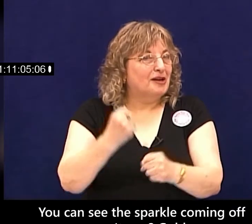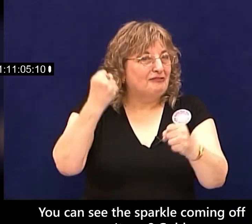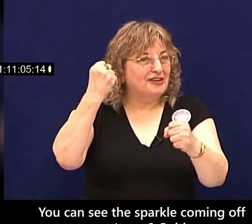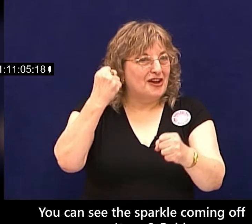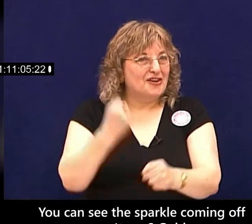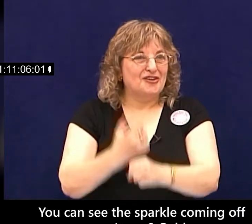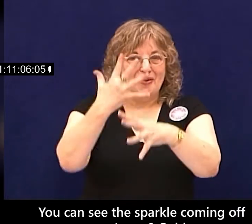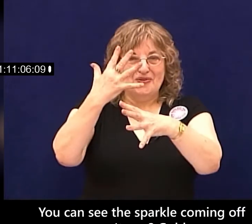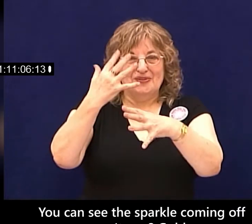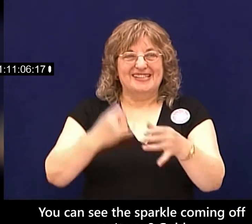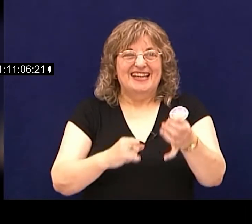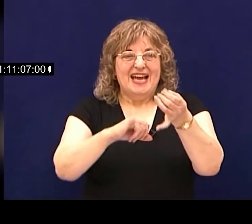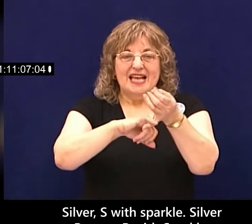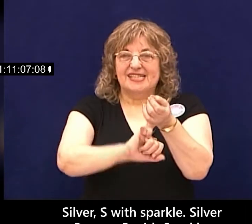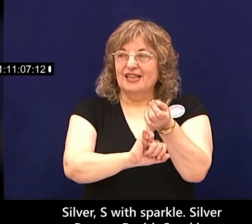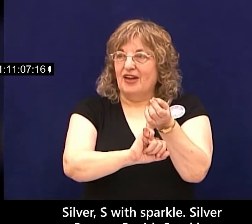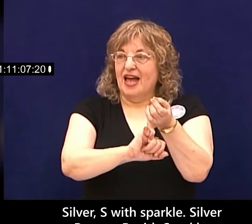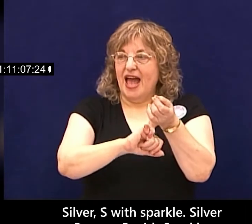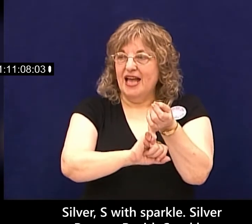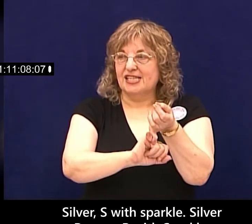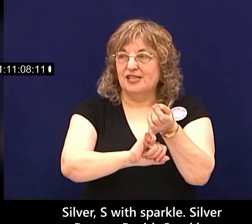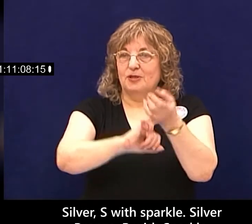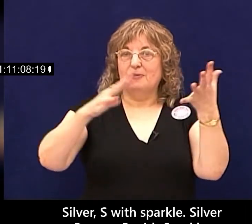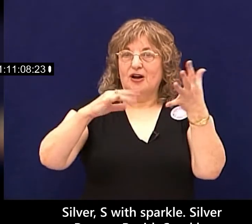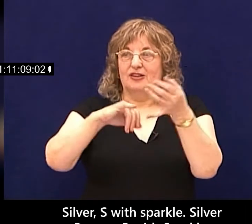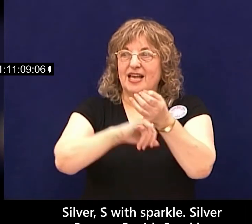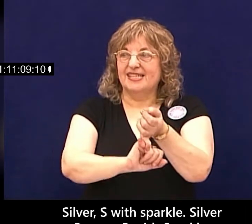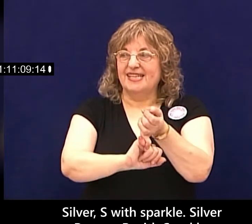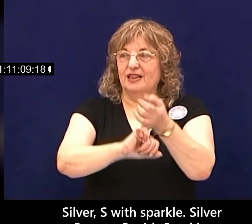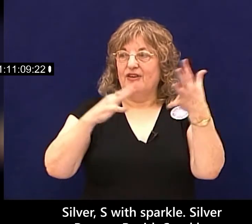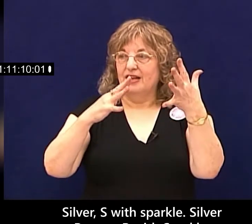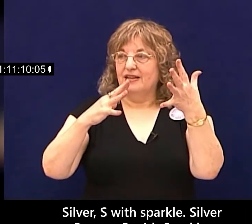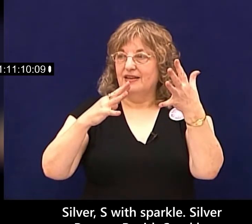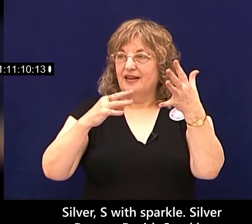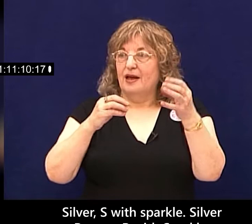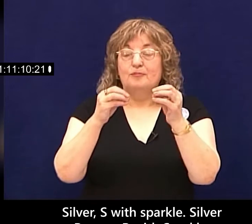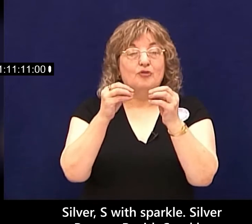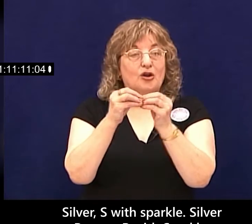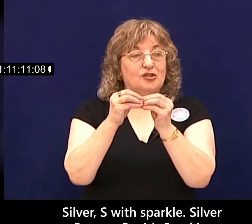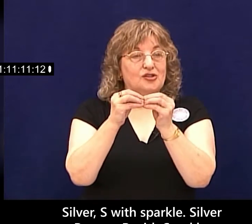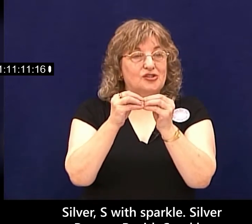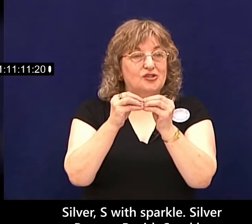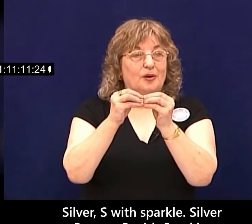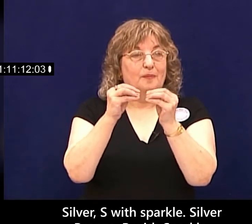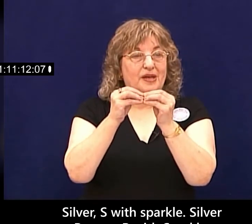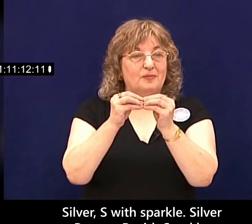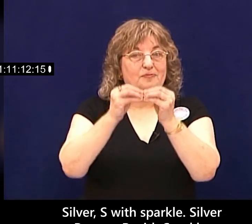off, can't you? Yeah. Gold. Silver. S with sparkle. Silver. Bronze. B with